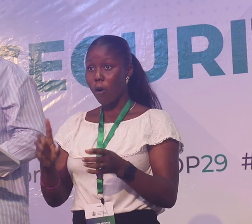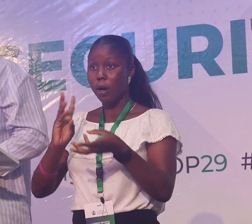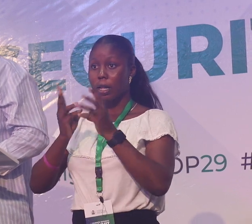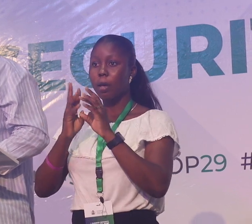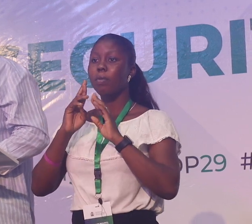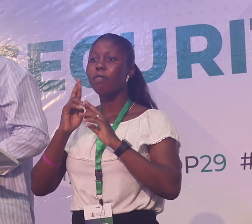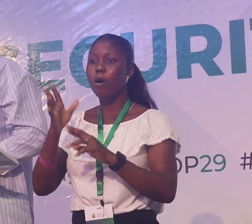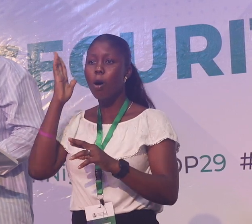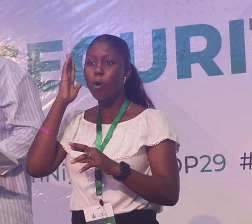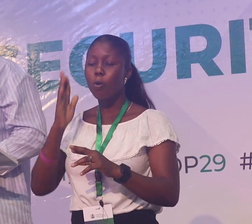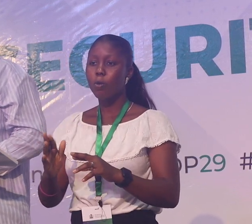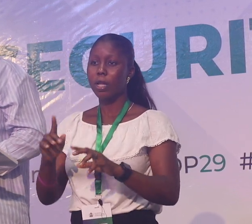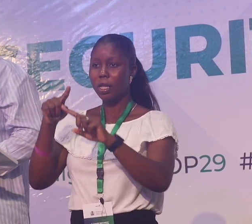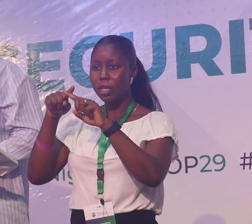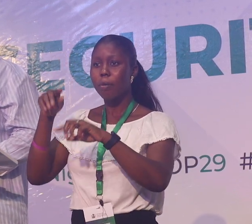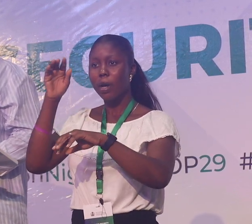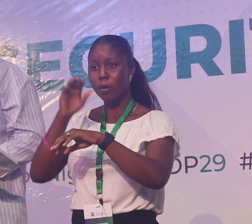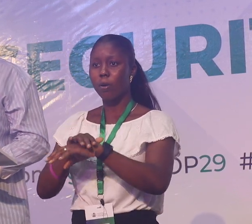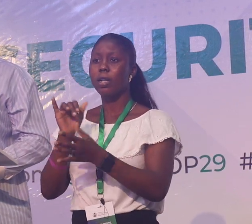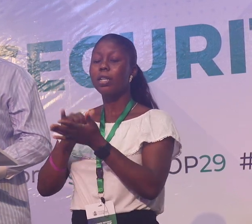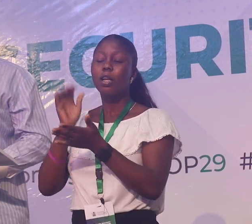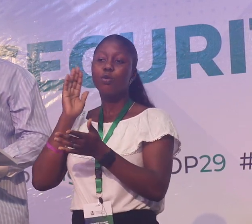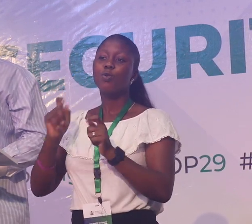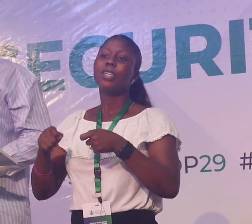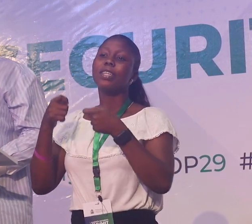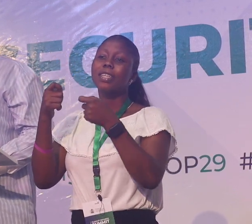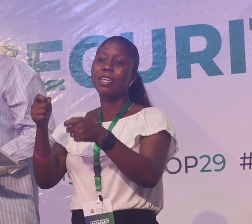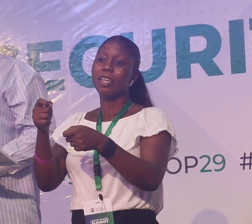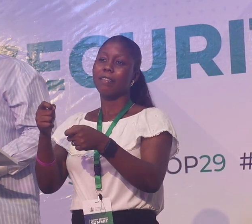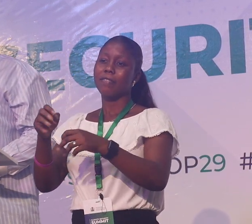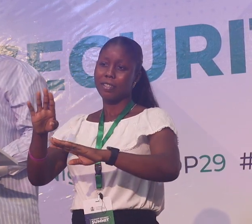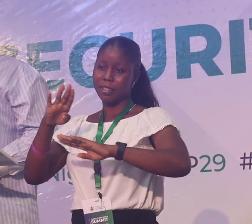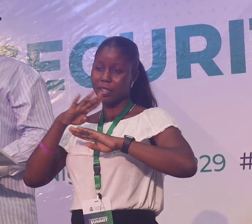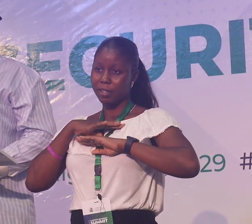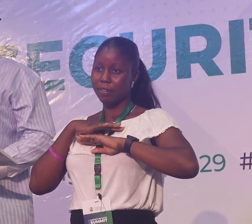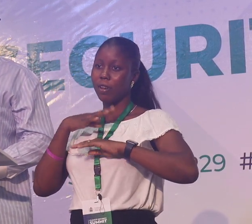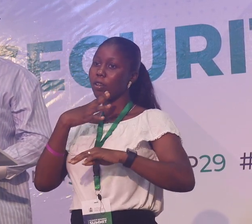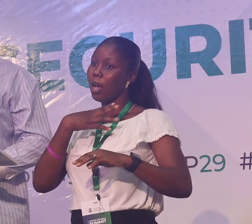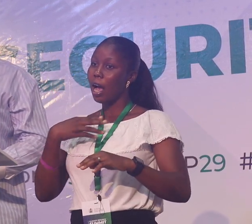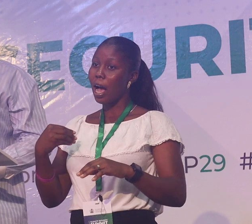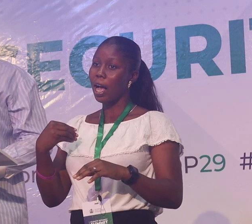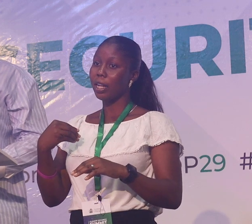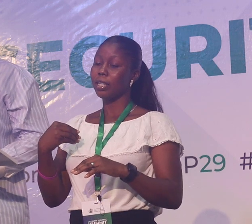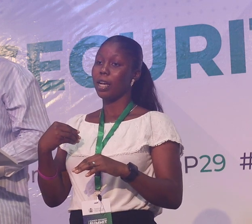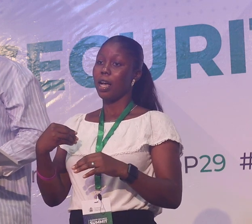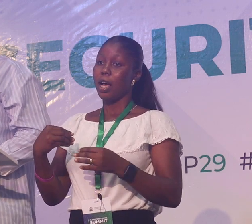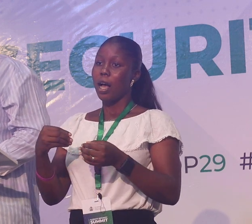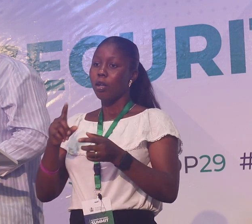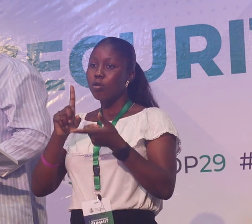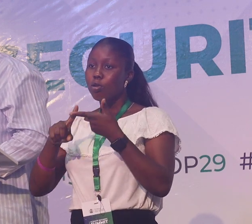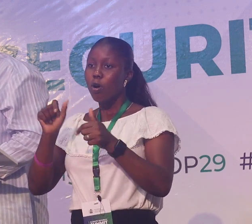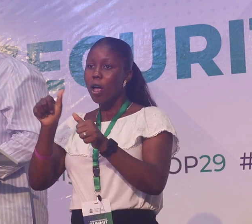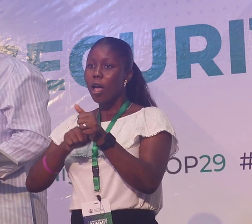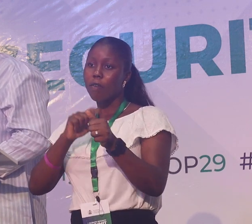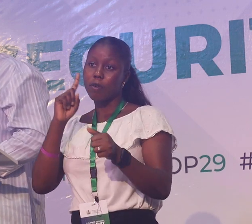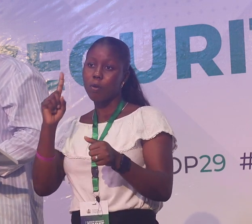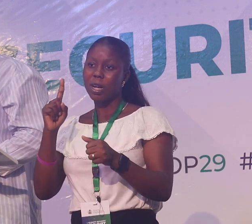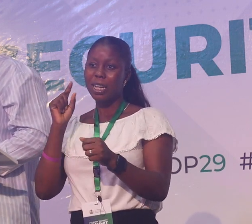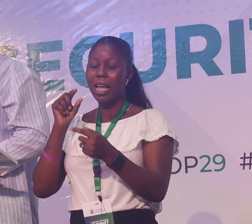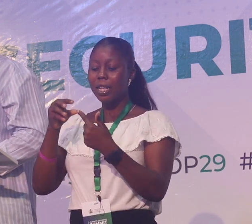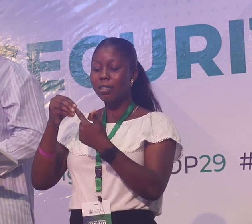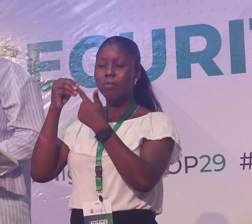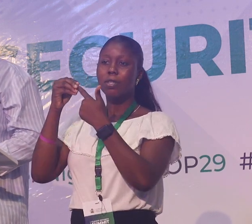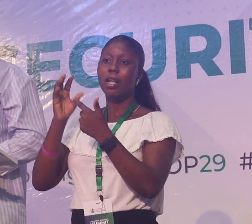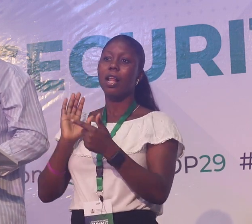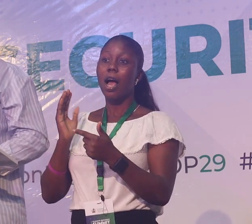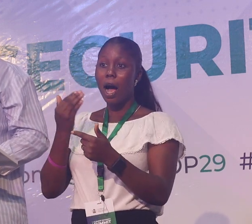give satisfaction and confidence to everyone else, particularly our partners,